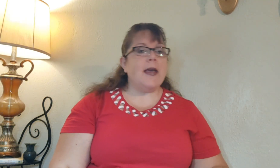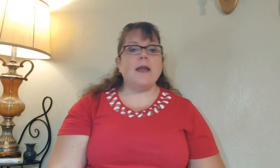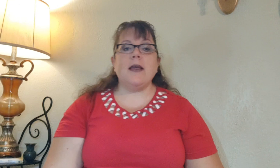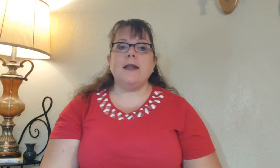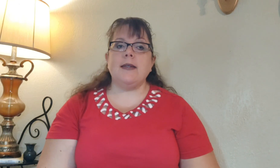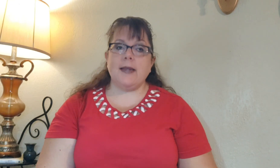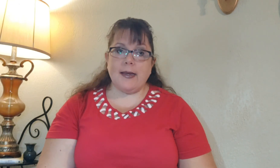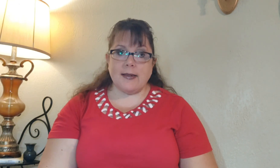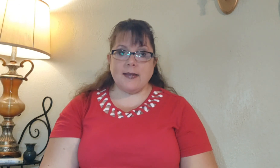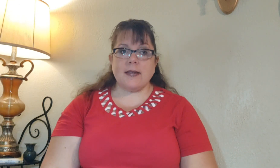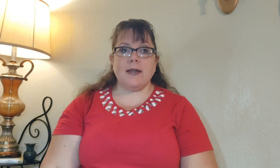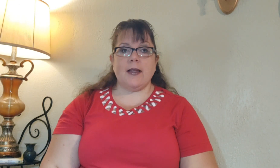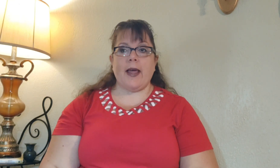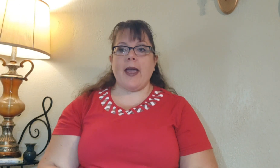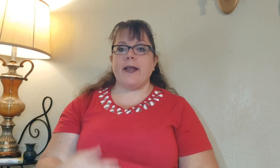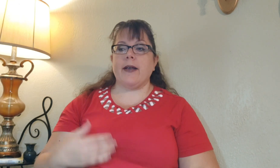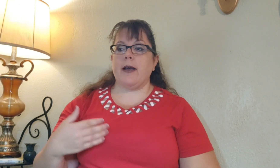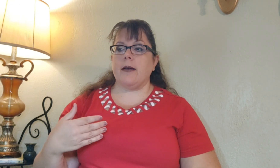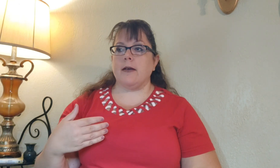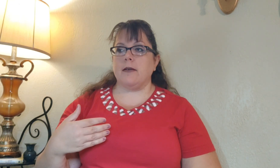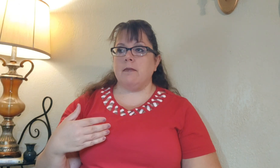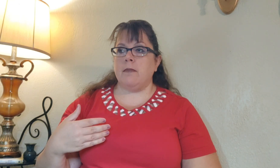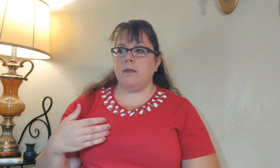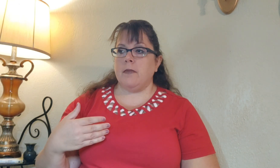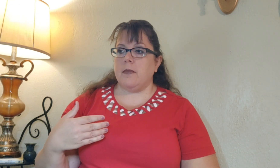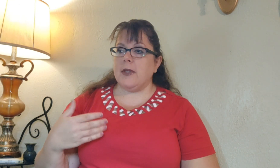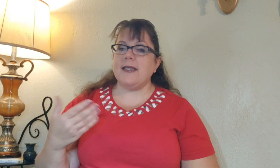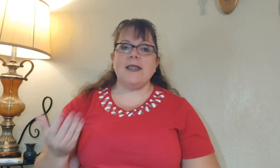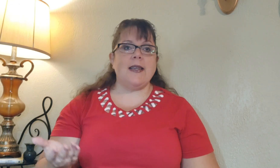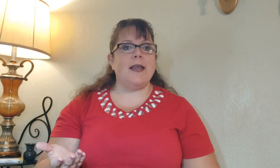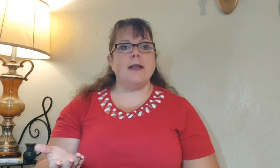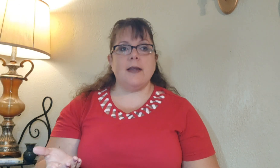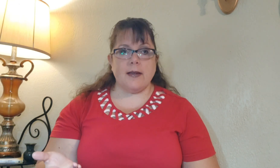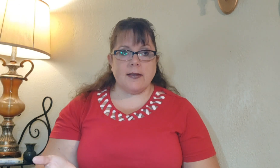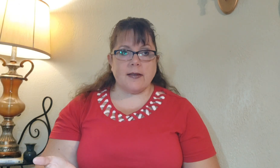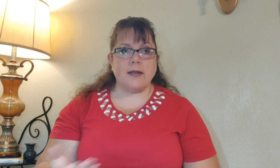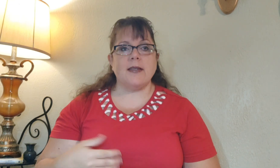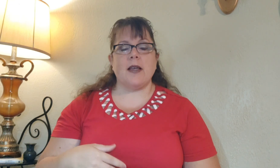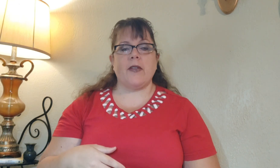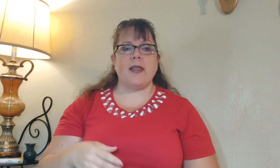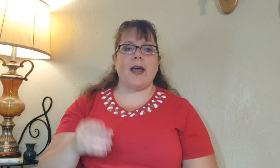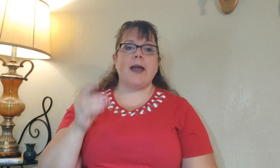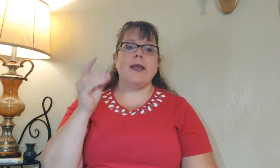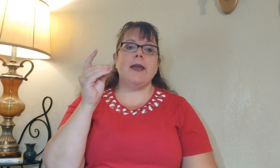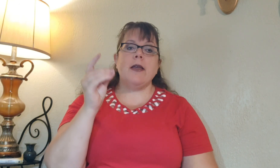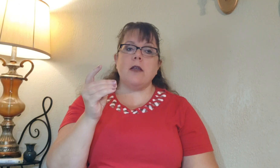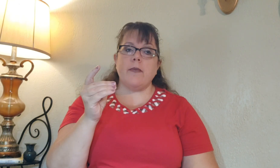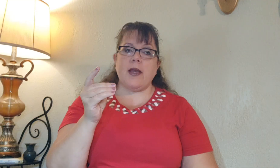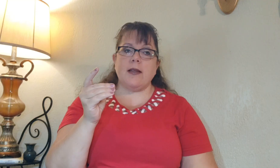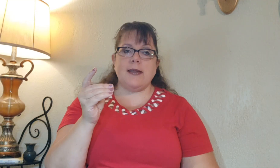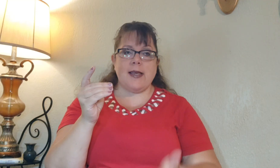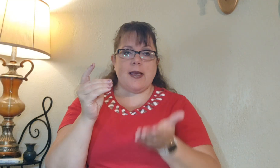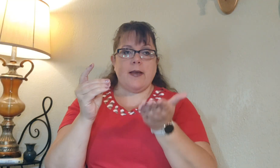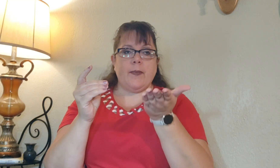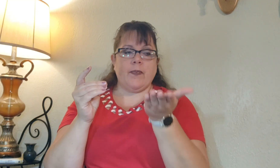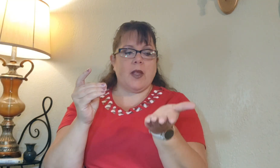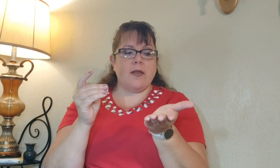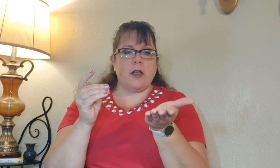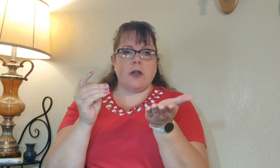And then disc, like a CD disc, stuff like that. You make the D, and then your